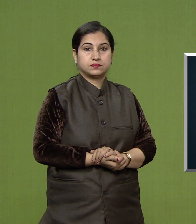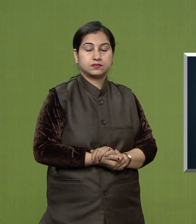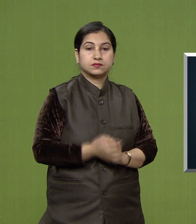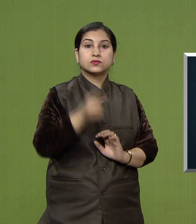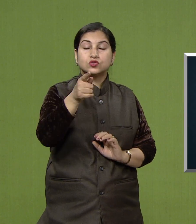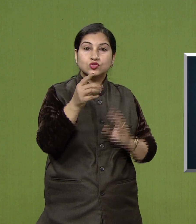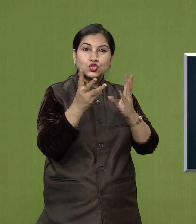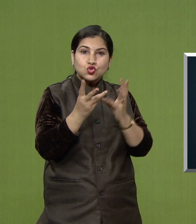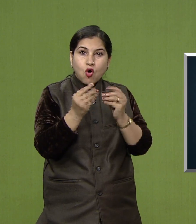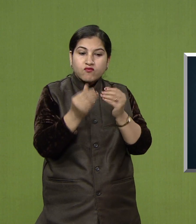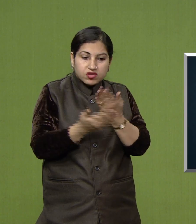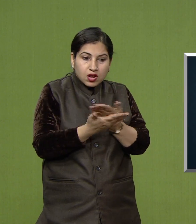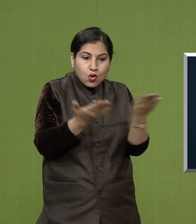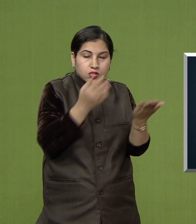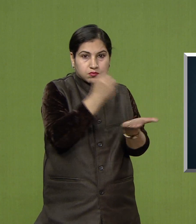You need to take a soft cloth,